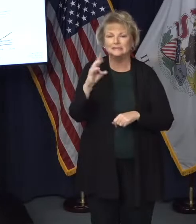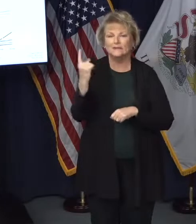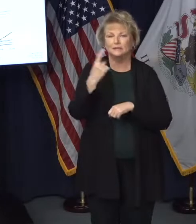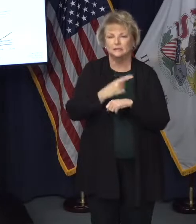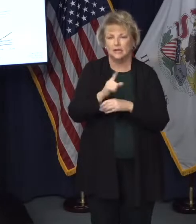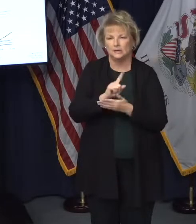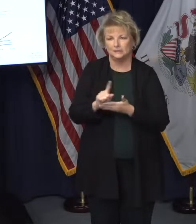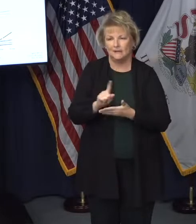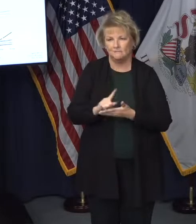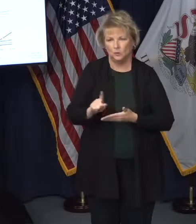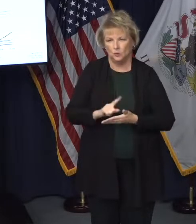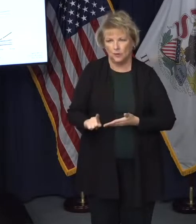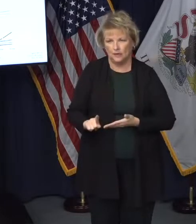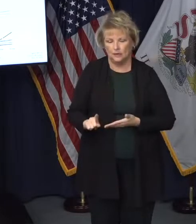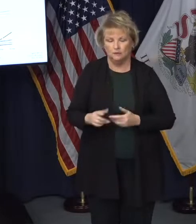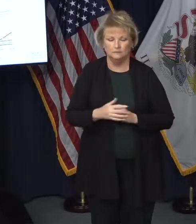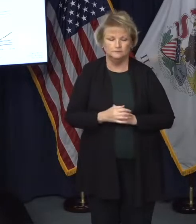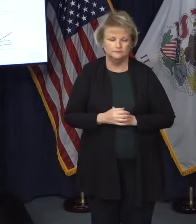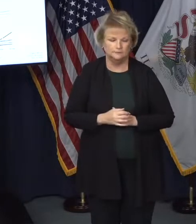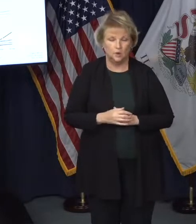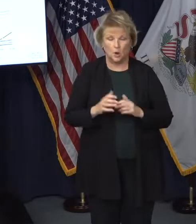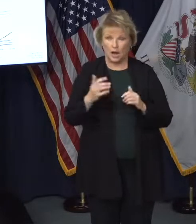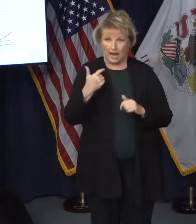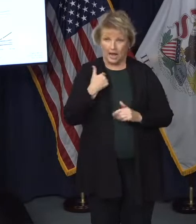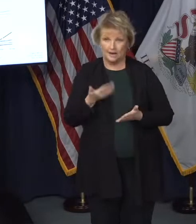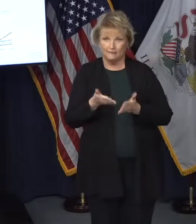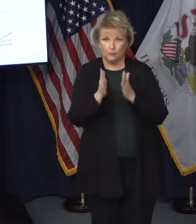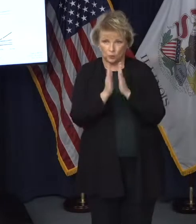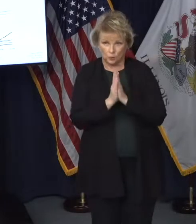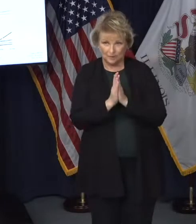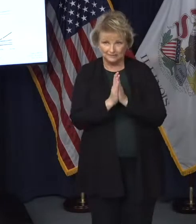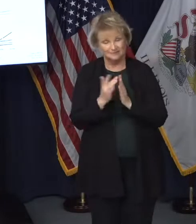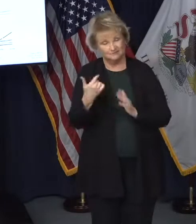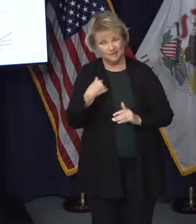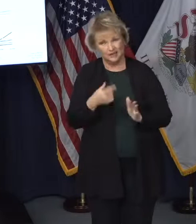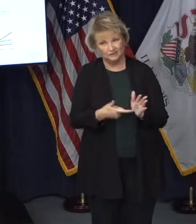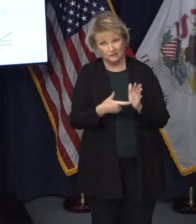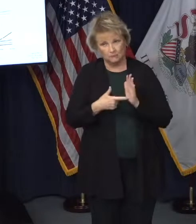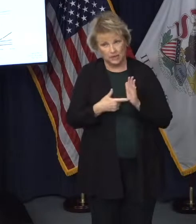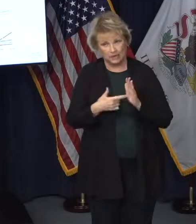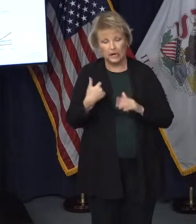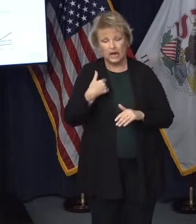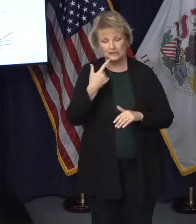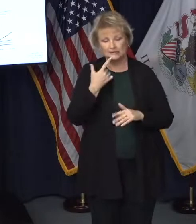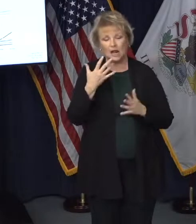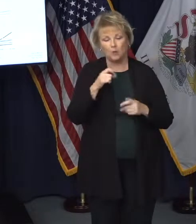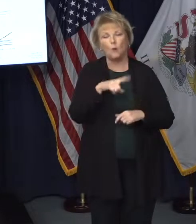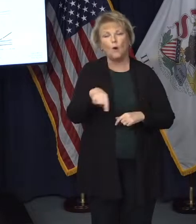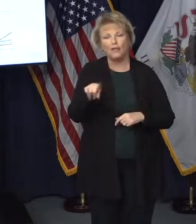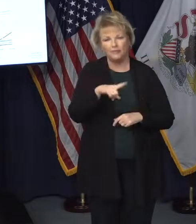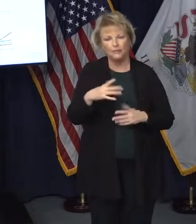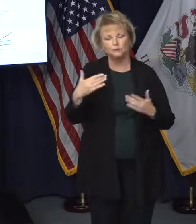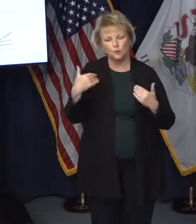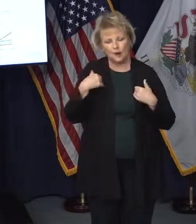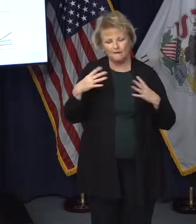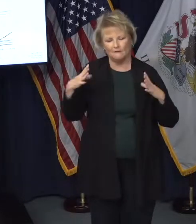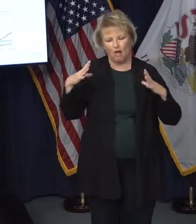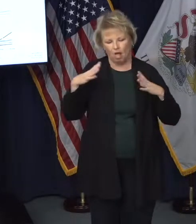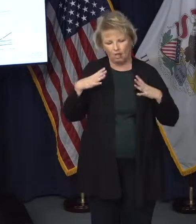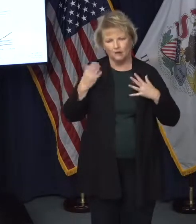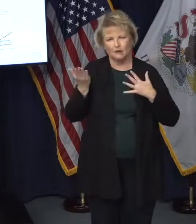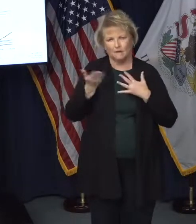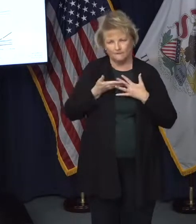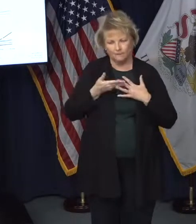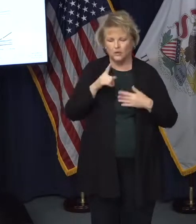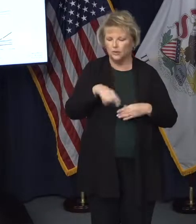week. Under my request and demand, I want them to observe holidays, so they will not